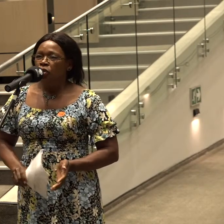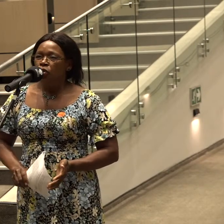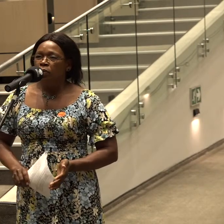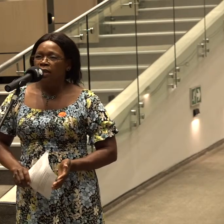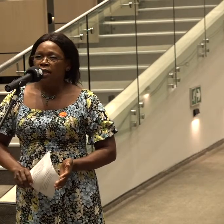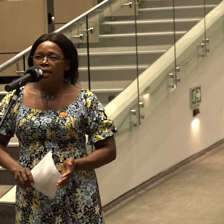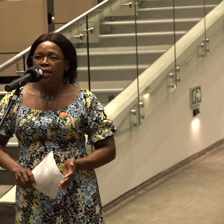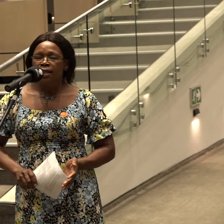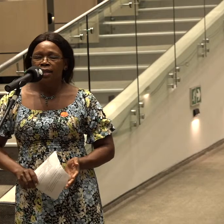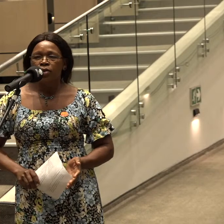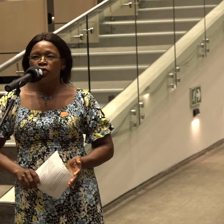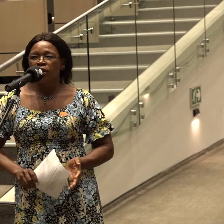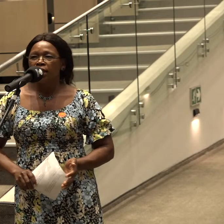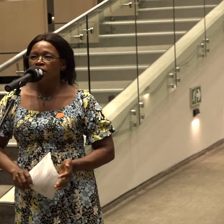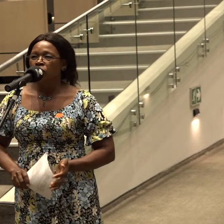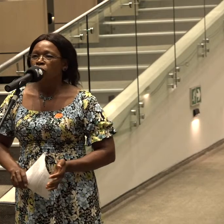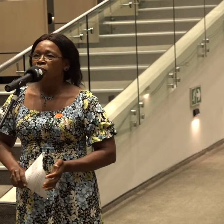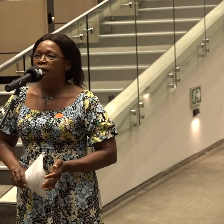is